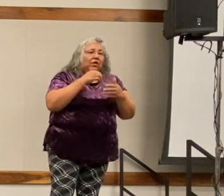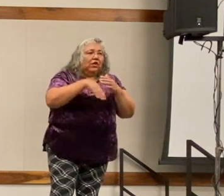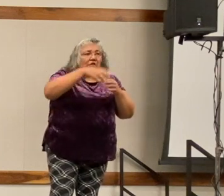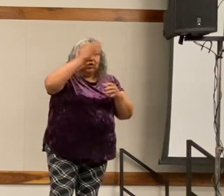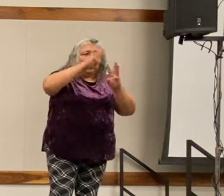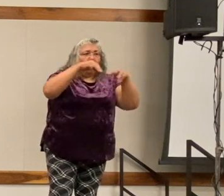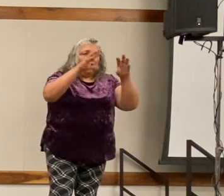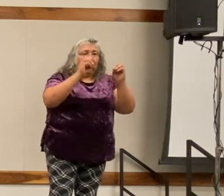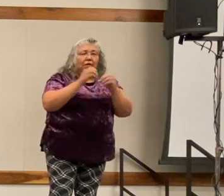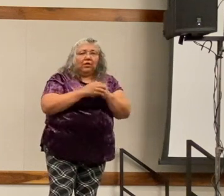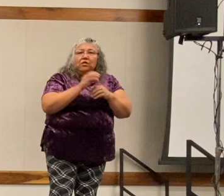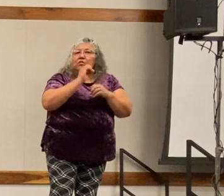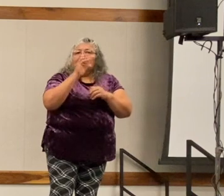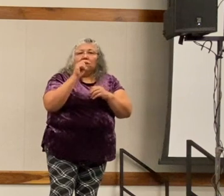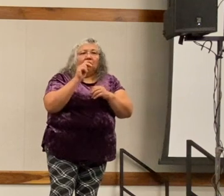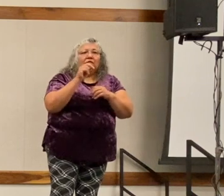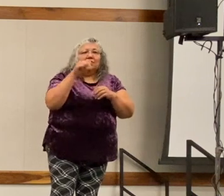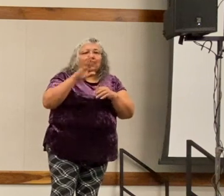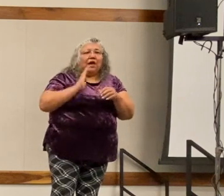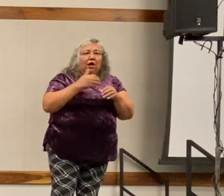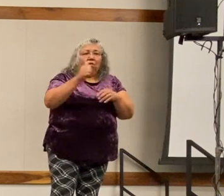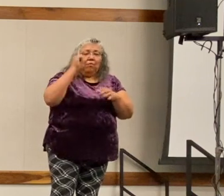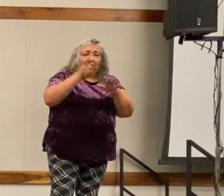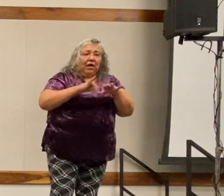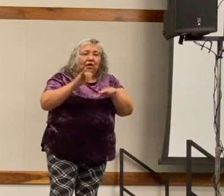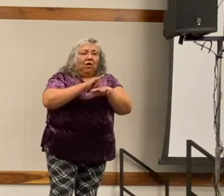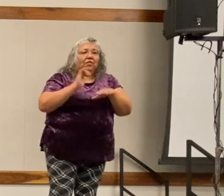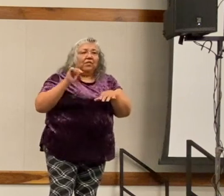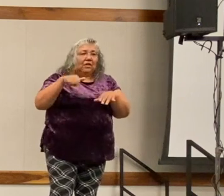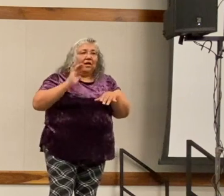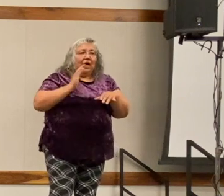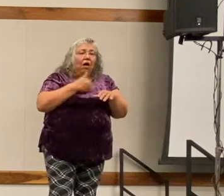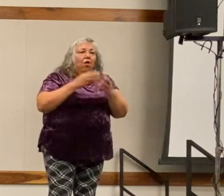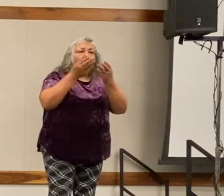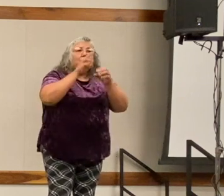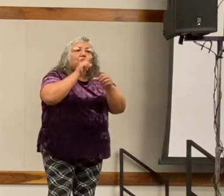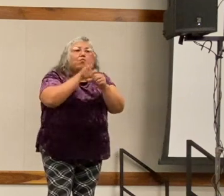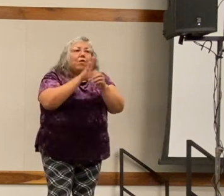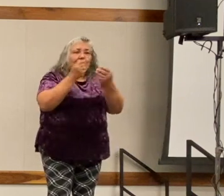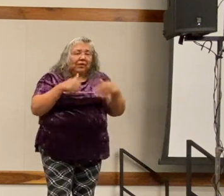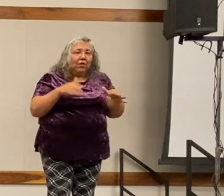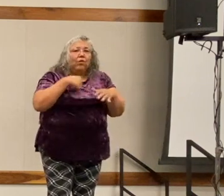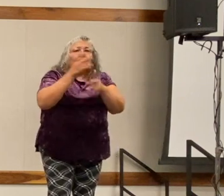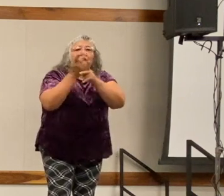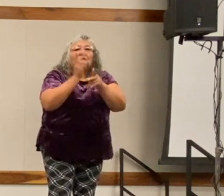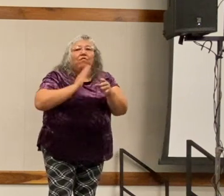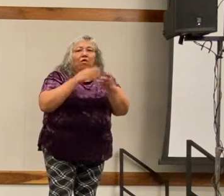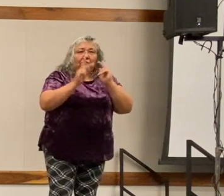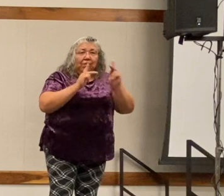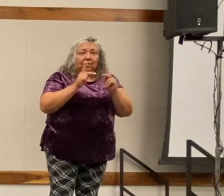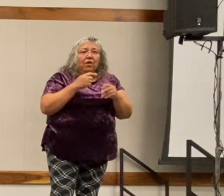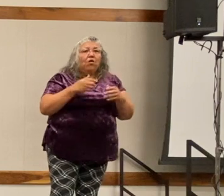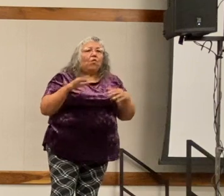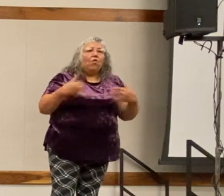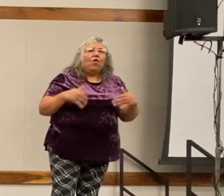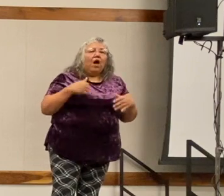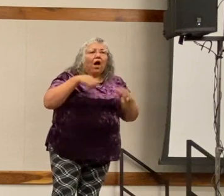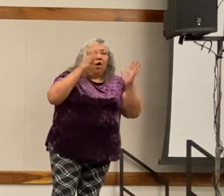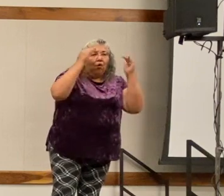No way. Because this is our backyard. This is our promised land. So we're going to take care of our folks. Oh, I hope you're